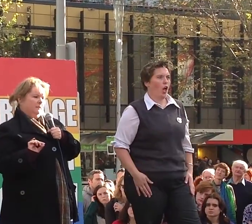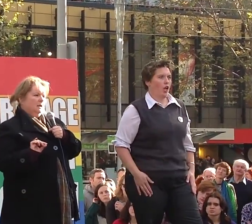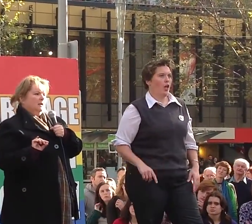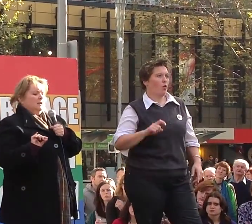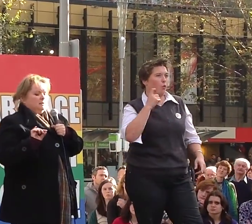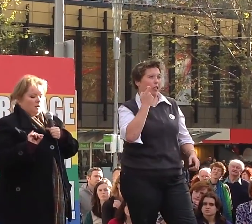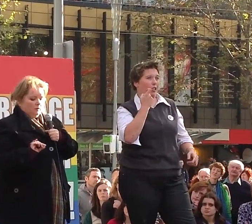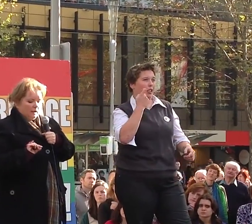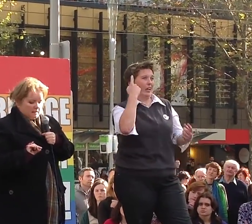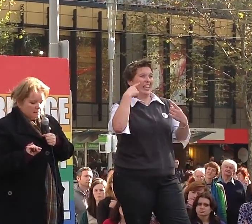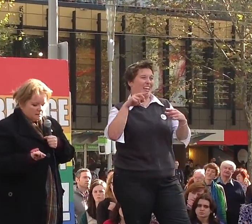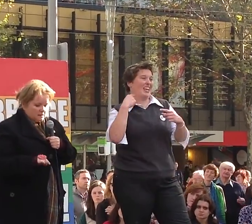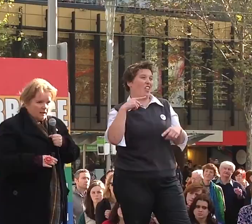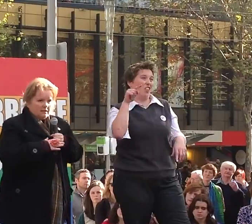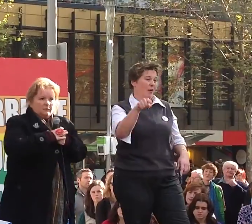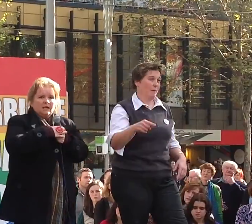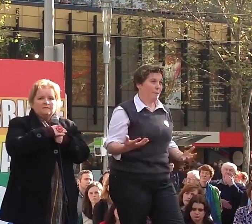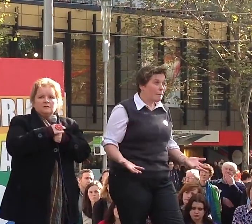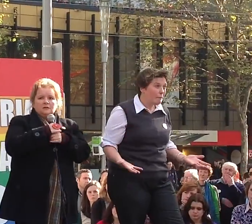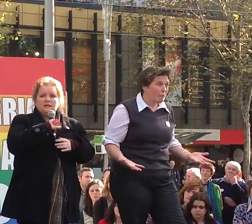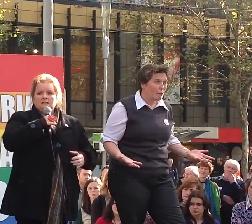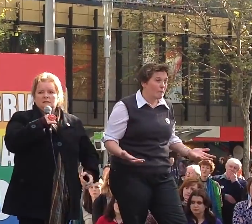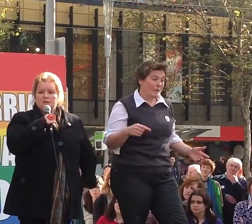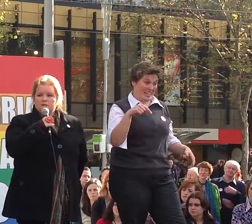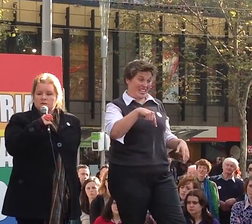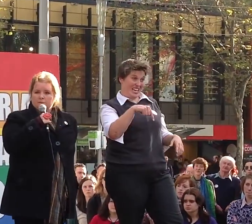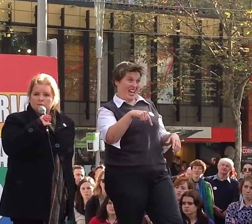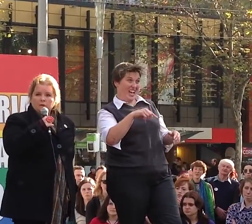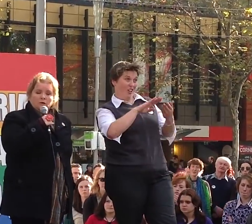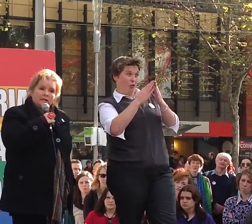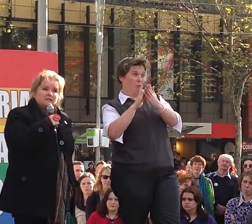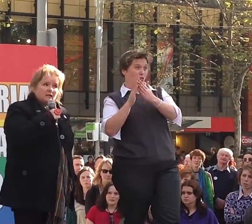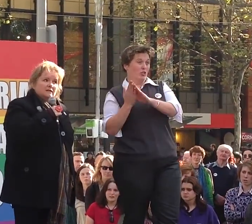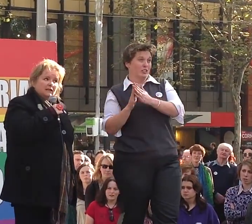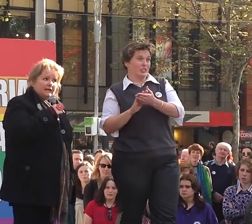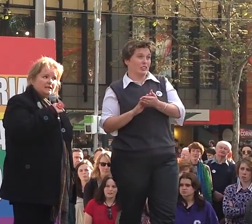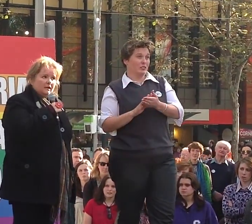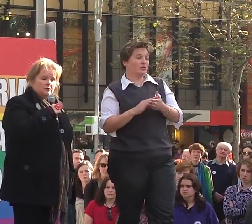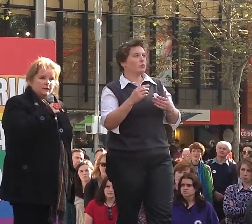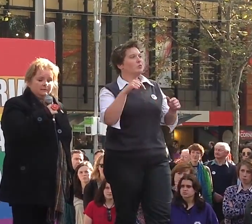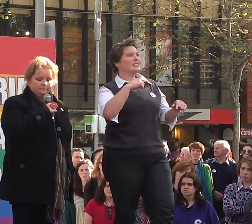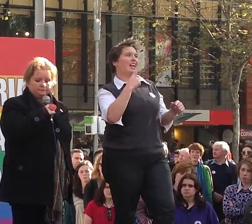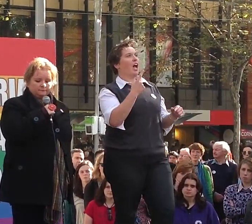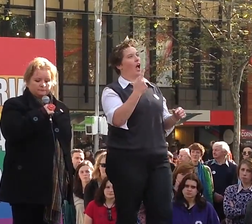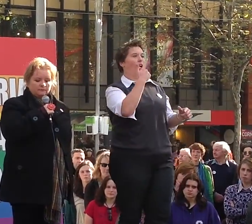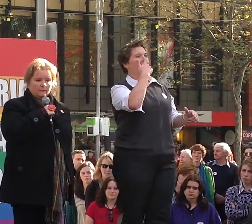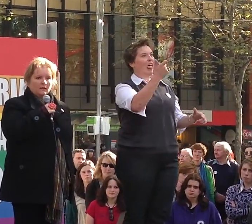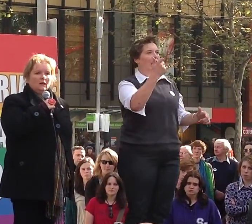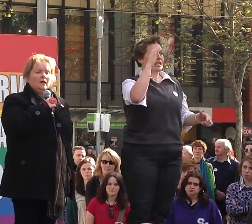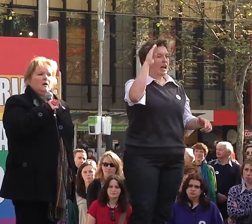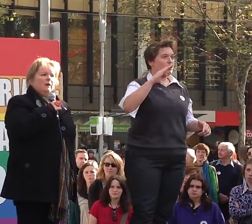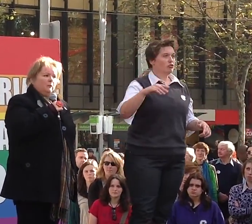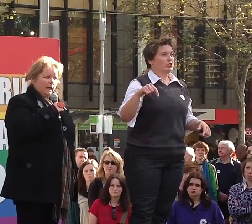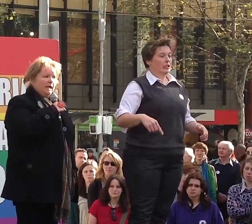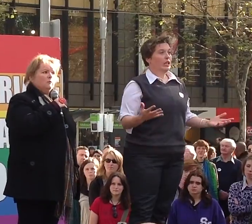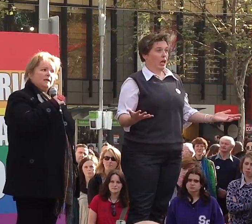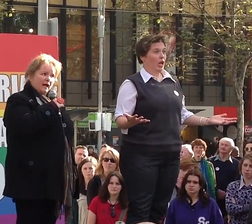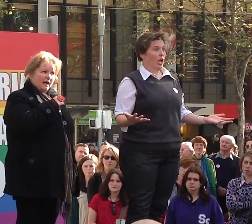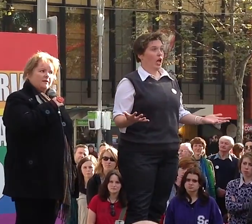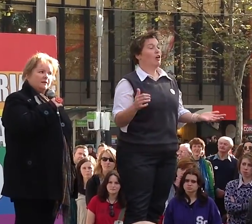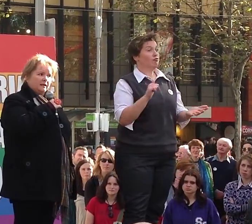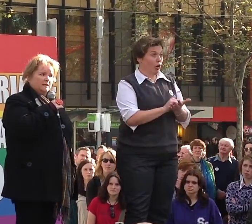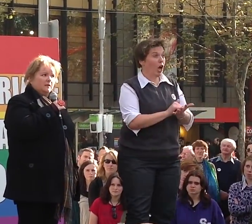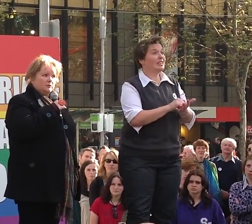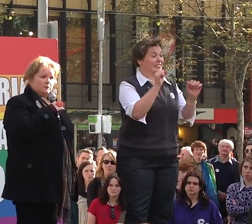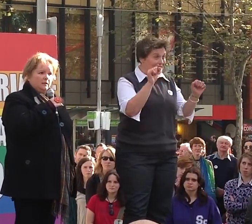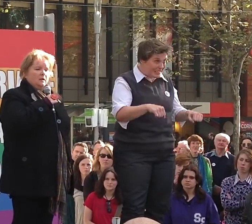penalty. So, as a society, we have to look at ourselves. We call ourselves a lucky country, and we